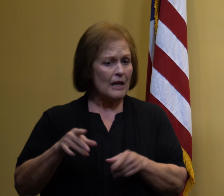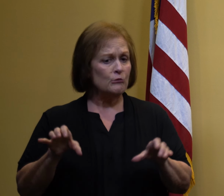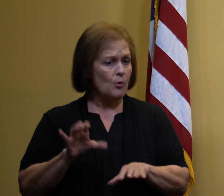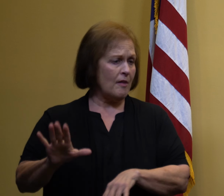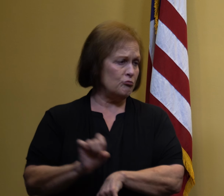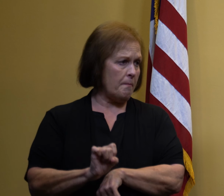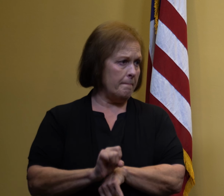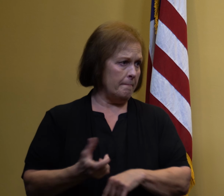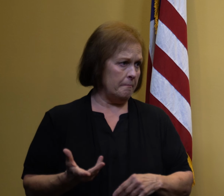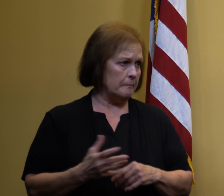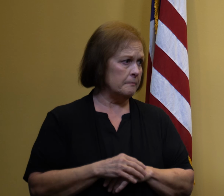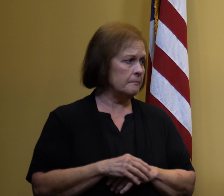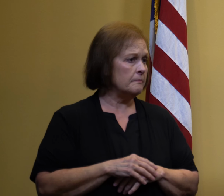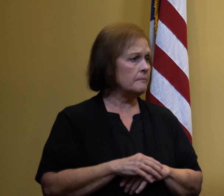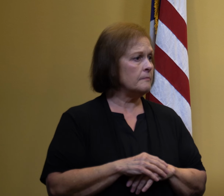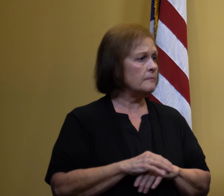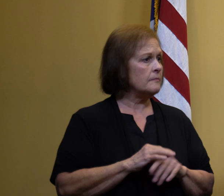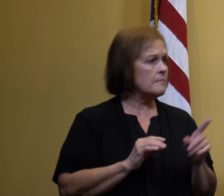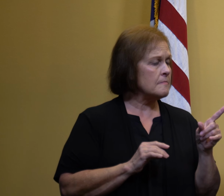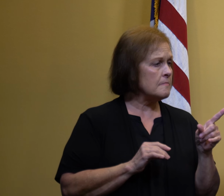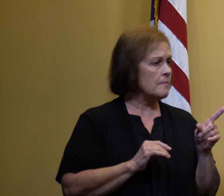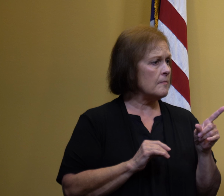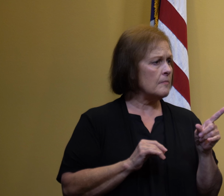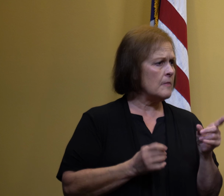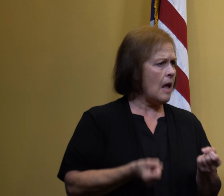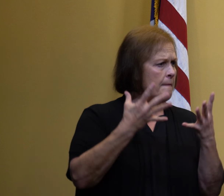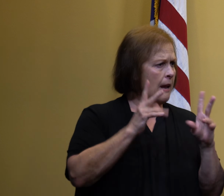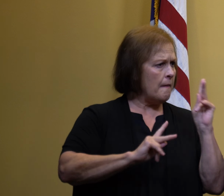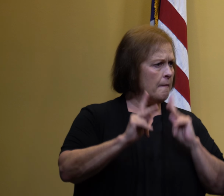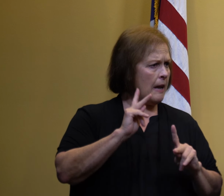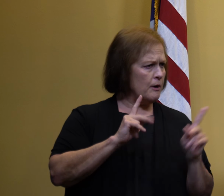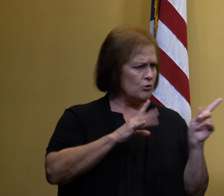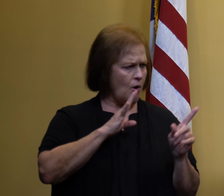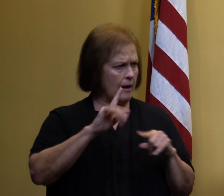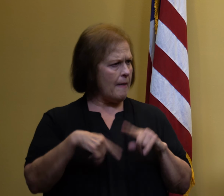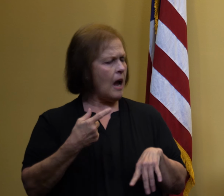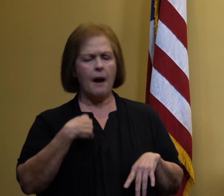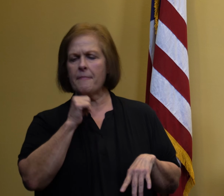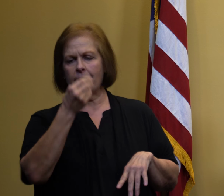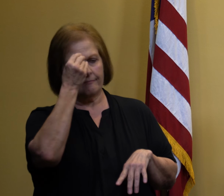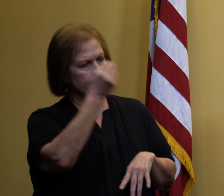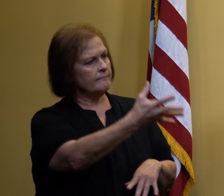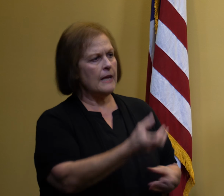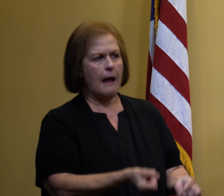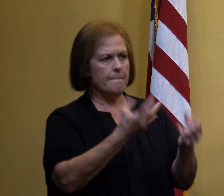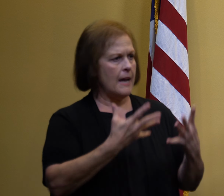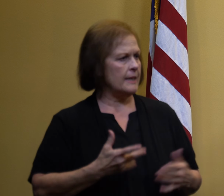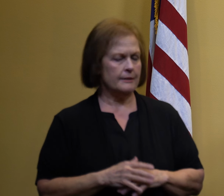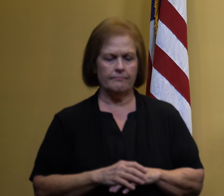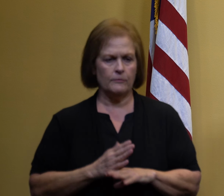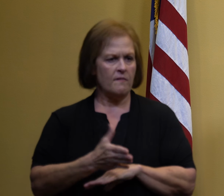job. I'm sorry, quick follow-up question. How many people are we talking about? I'm not going to give you a number. It's over